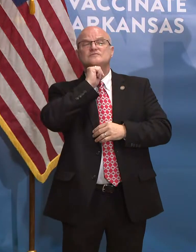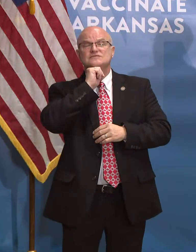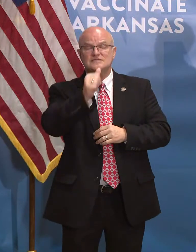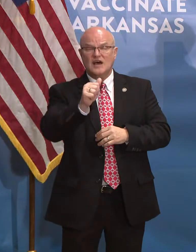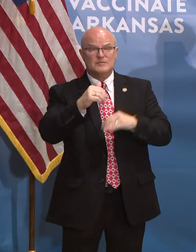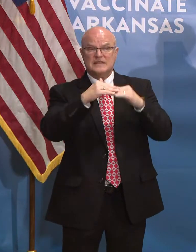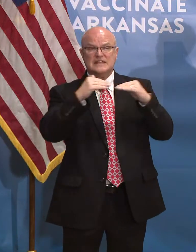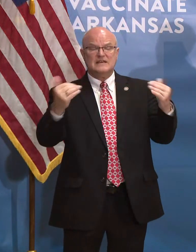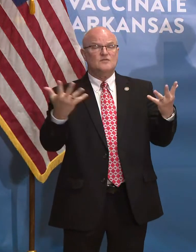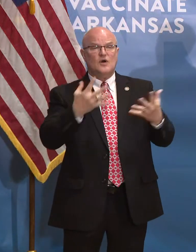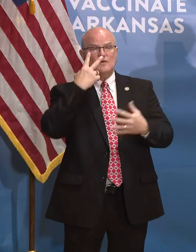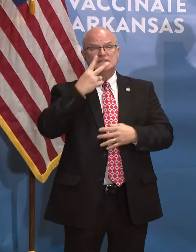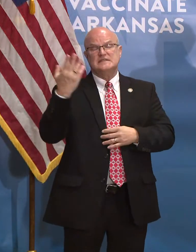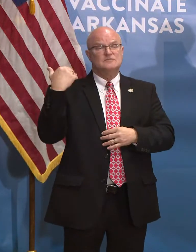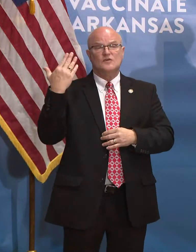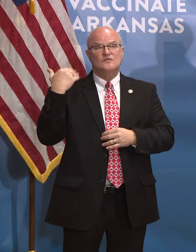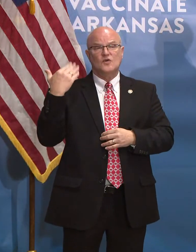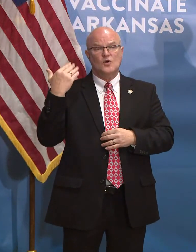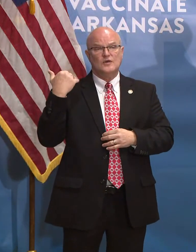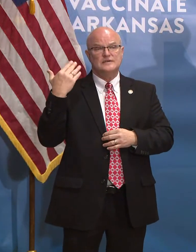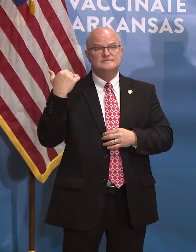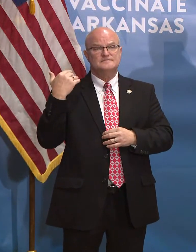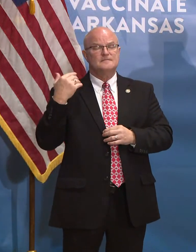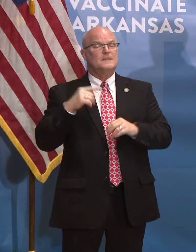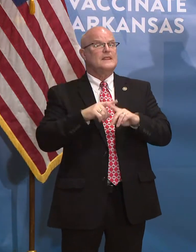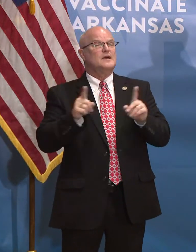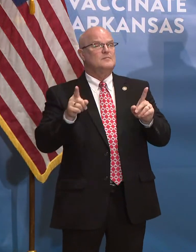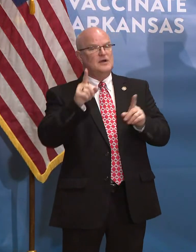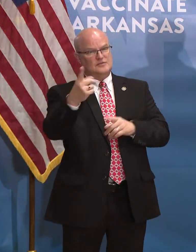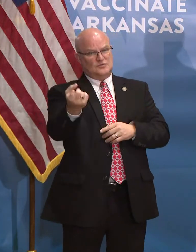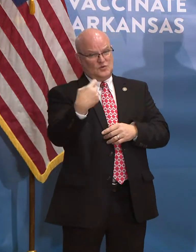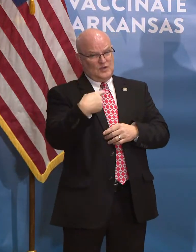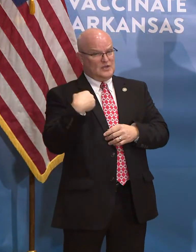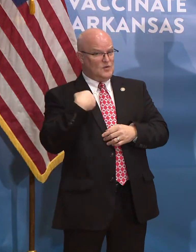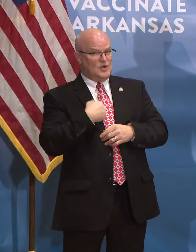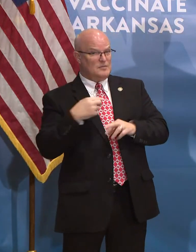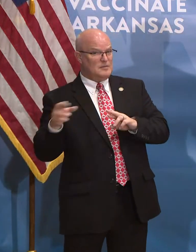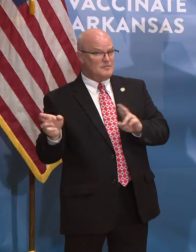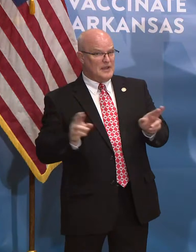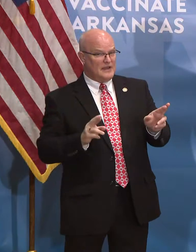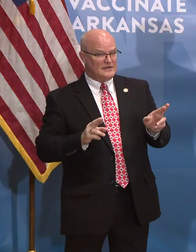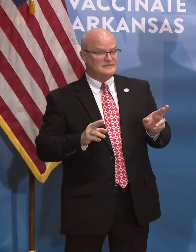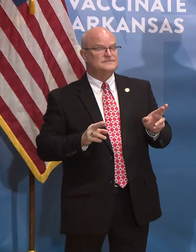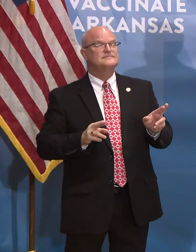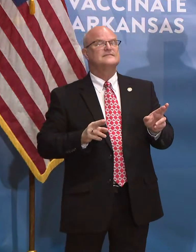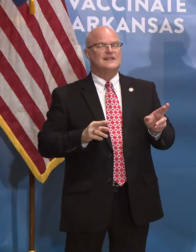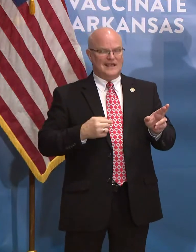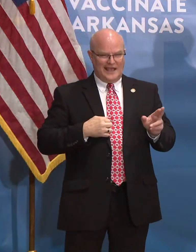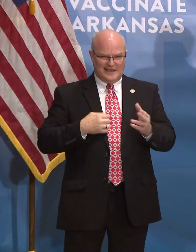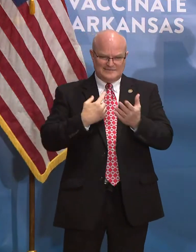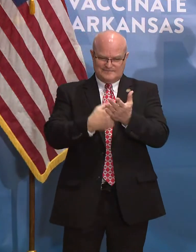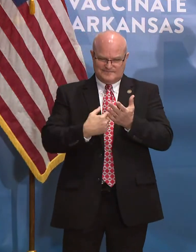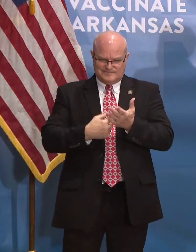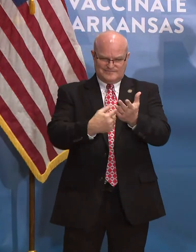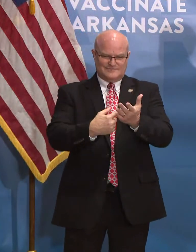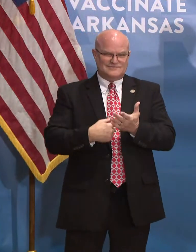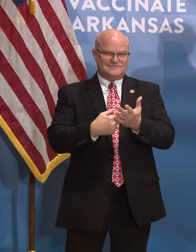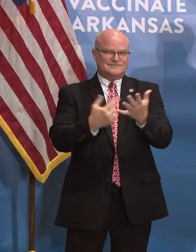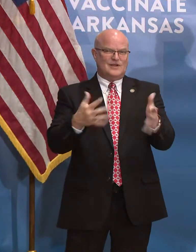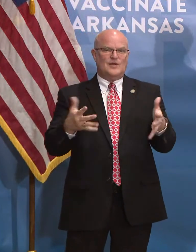be the level of what we've seen before. But to your question, are we being prepared? I've started that